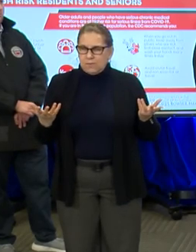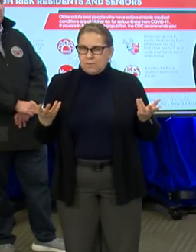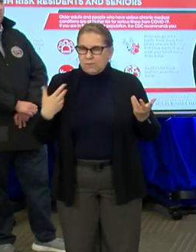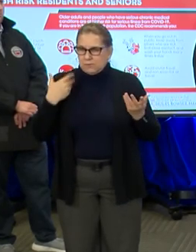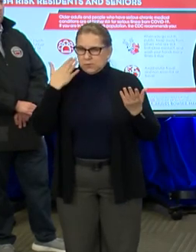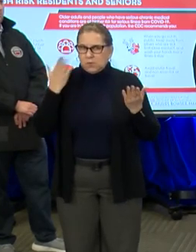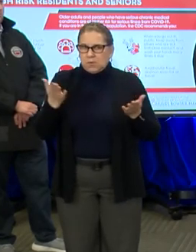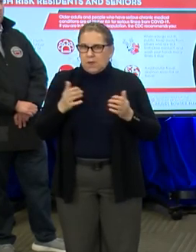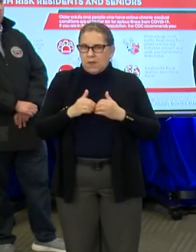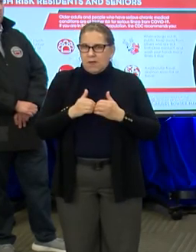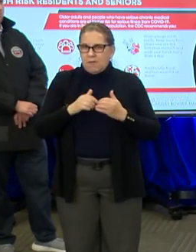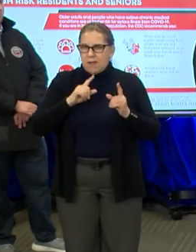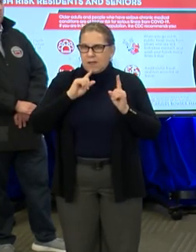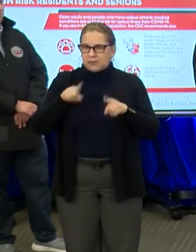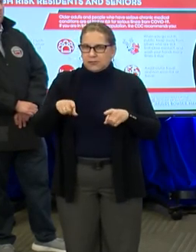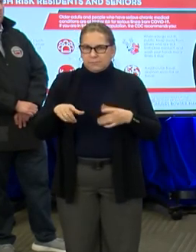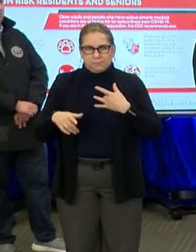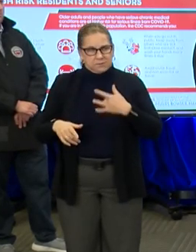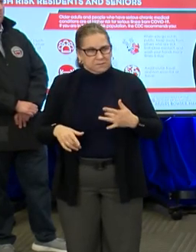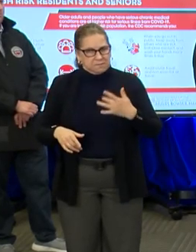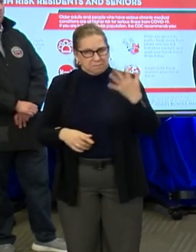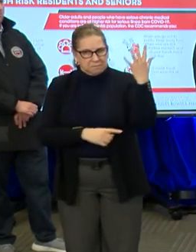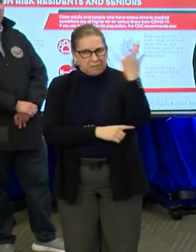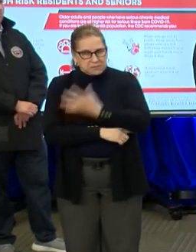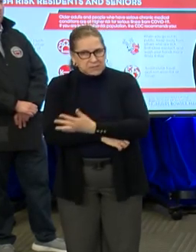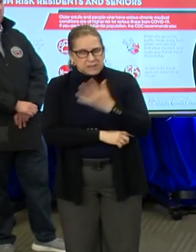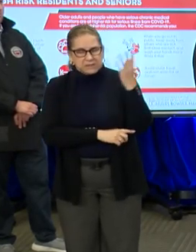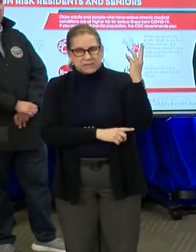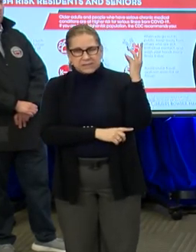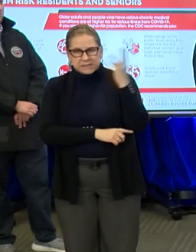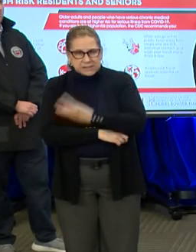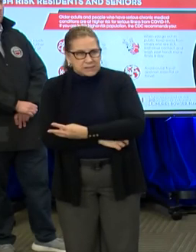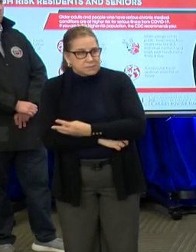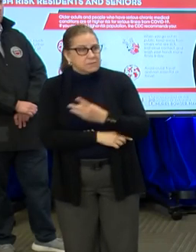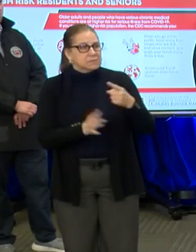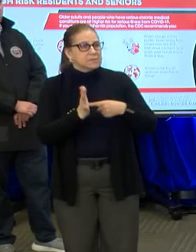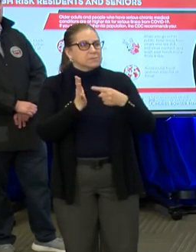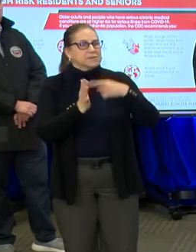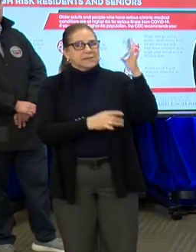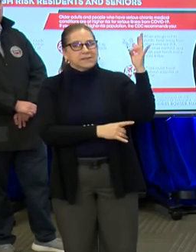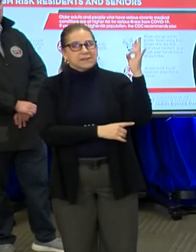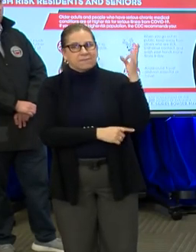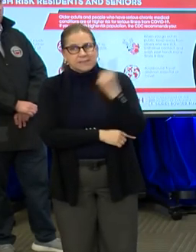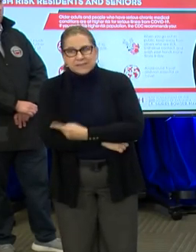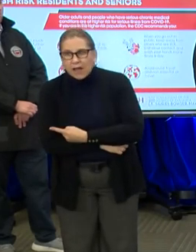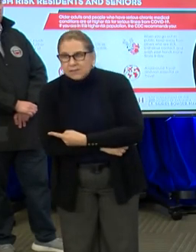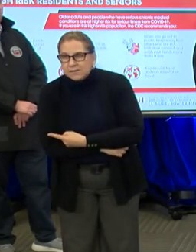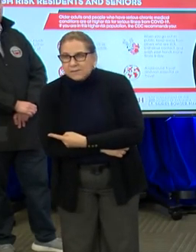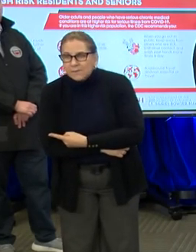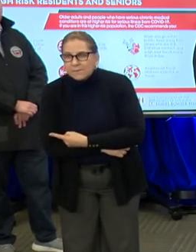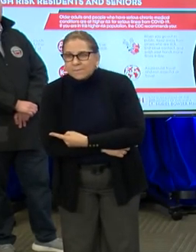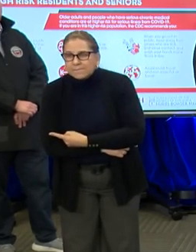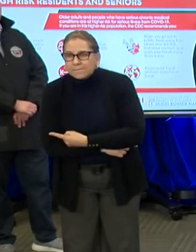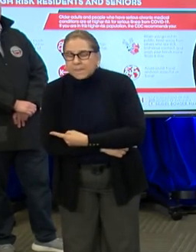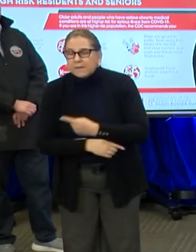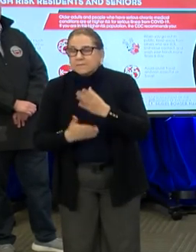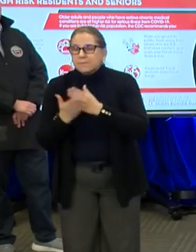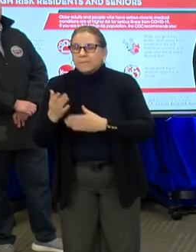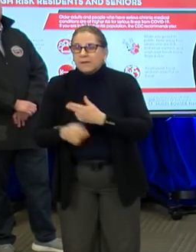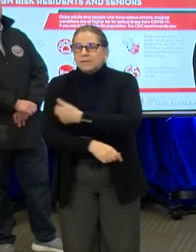6 days, 7 days. And some of our healthcare systems are using those commercial laboratories. And that's why you hear